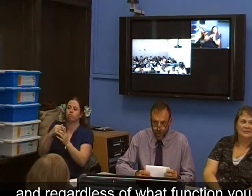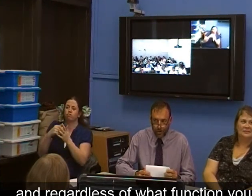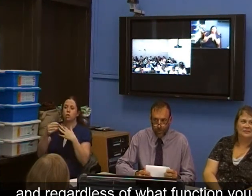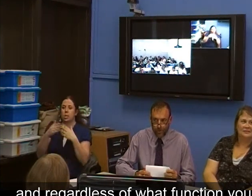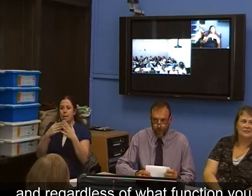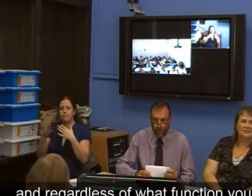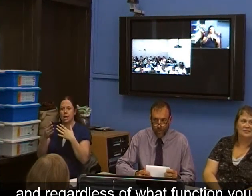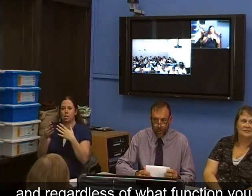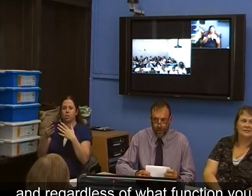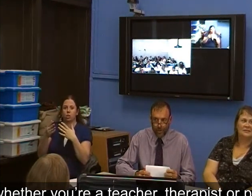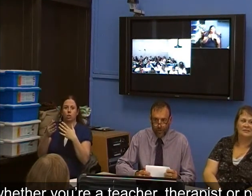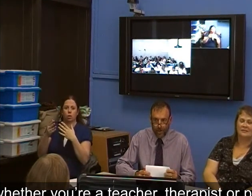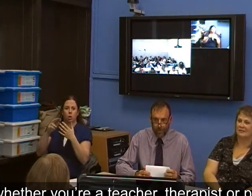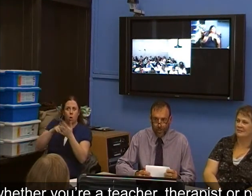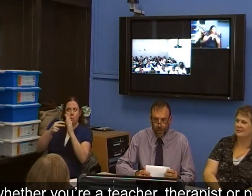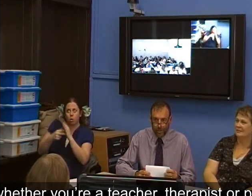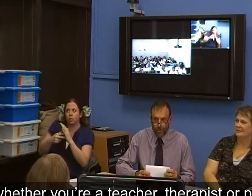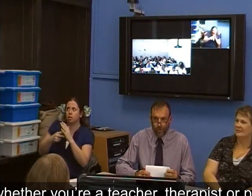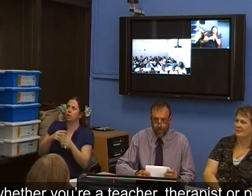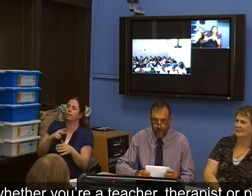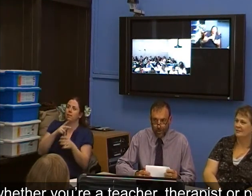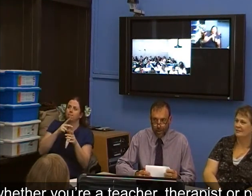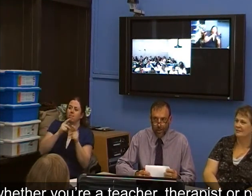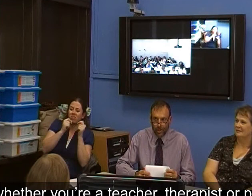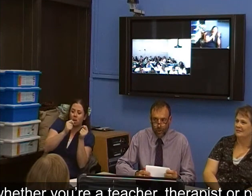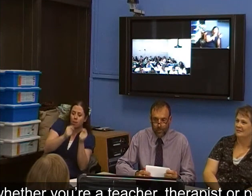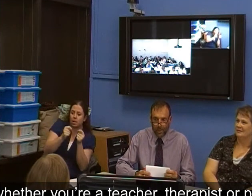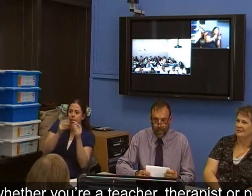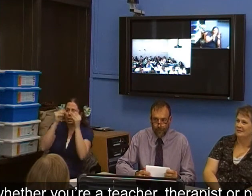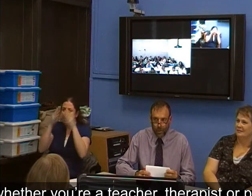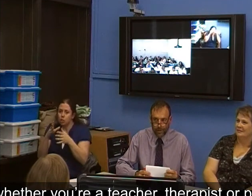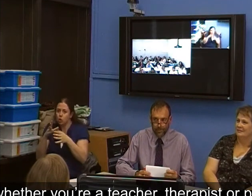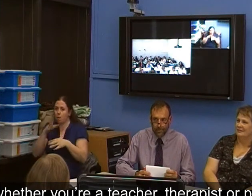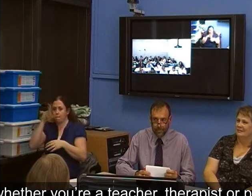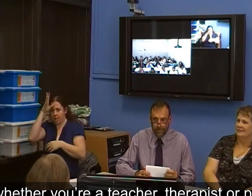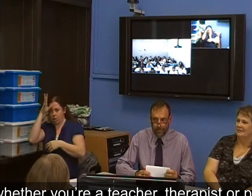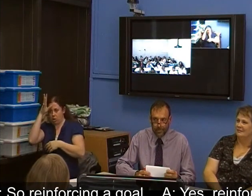you're performing, whether you're a therapist, teacher, or para, you would be an F1. So F1